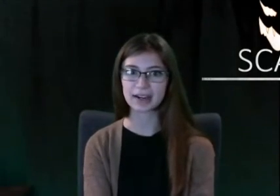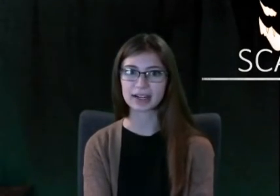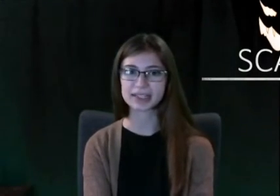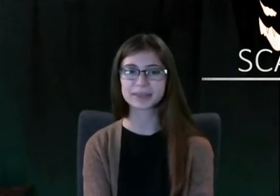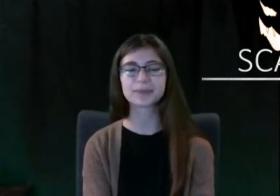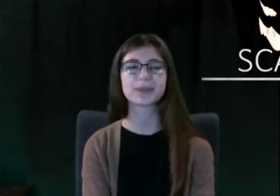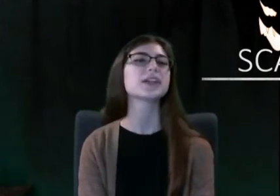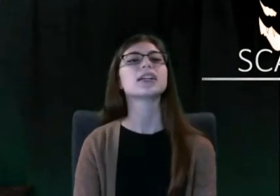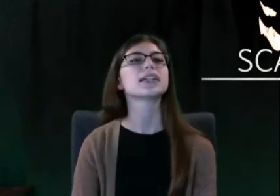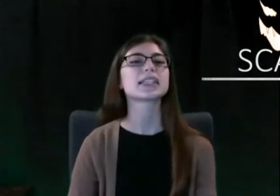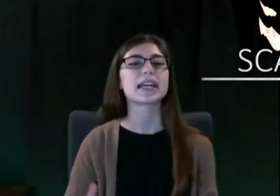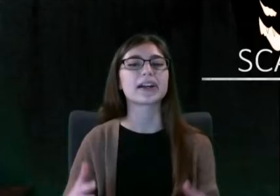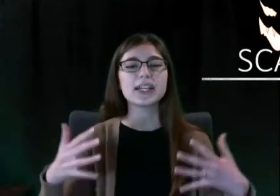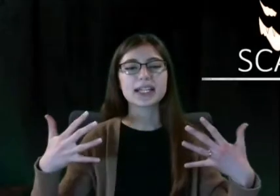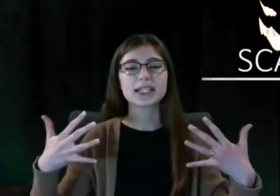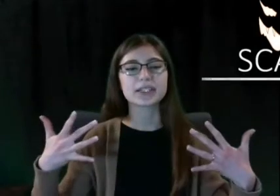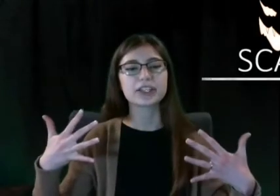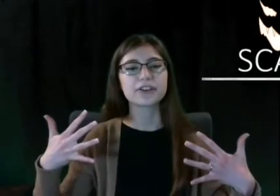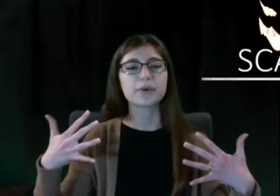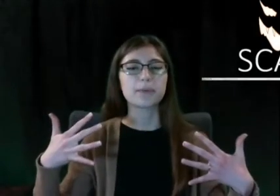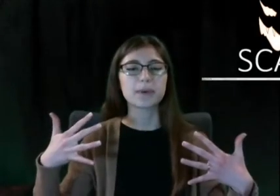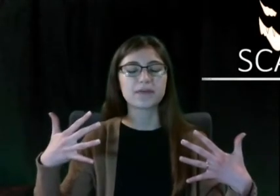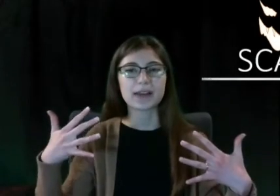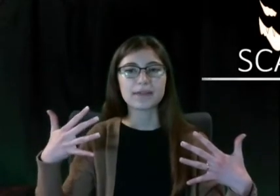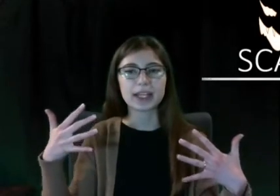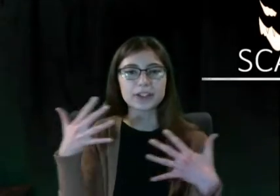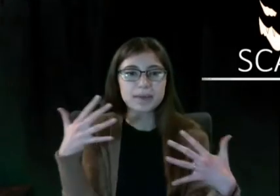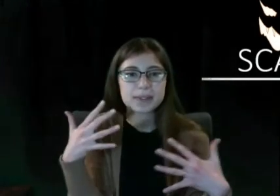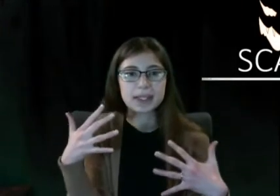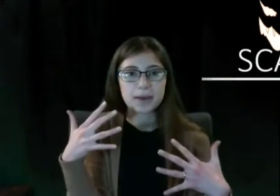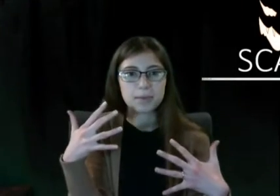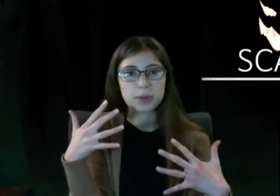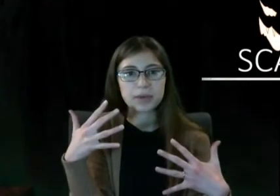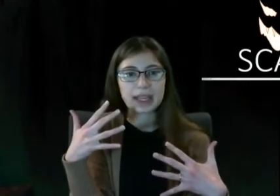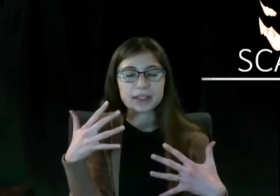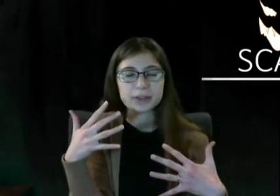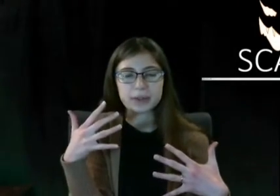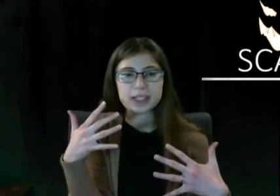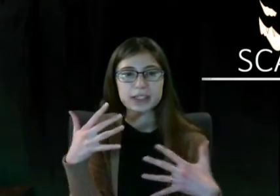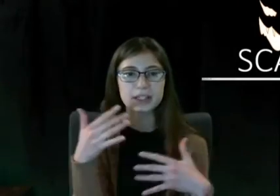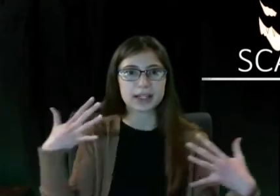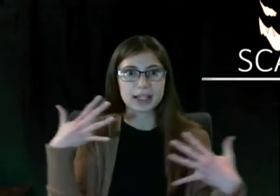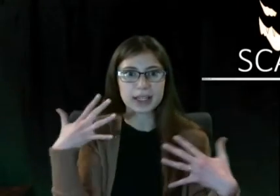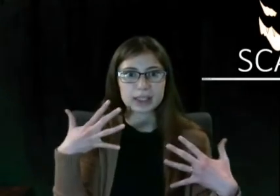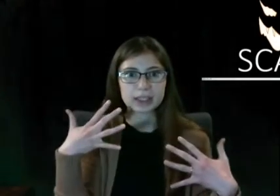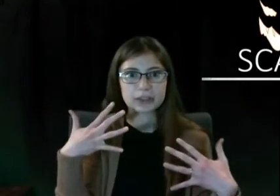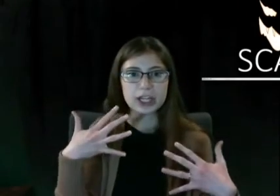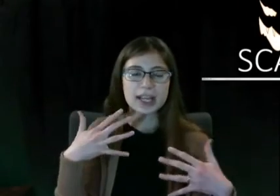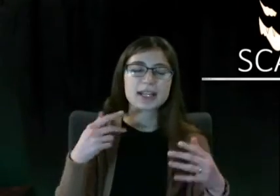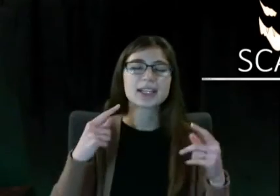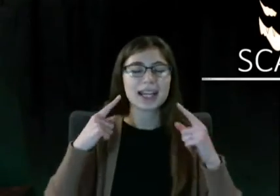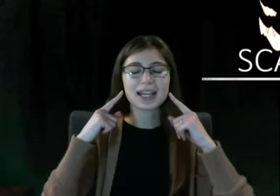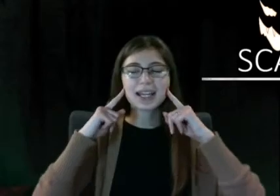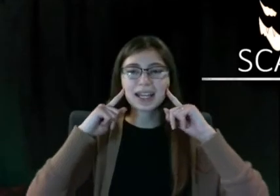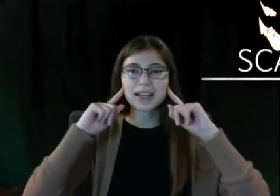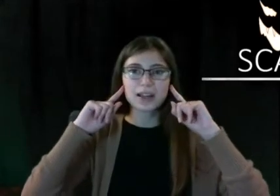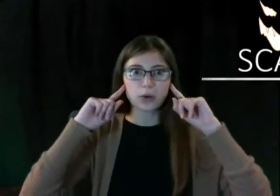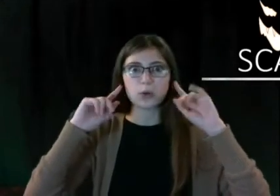Scary. Scary is 2 open 5 hand shapes moving in towards each other, giving a little shake and a, ooh,